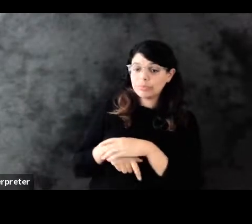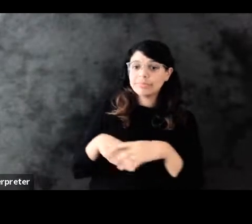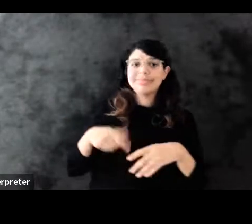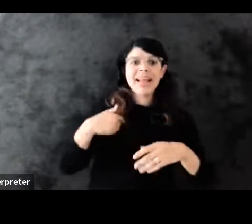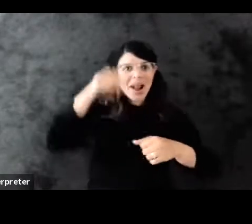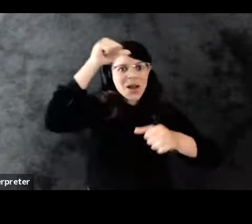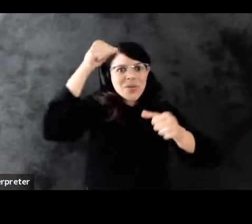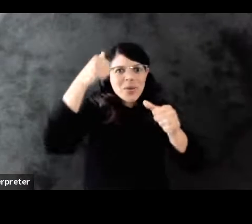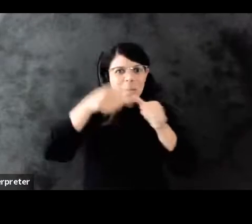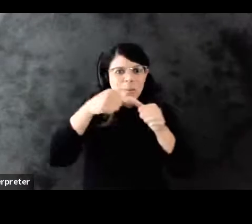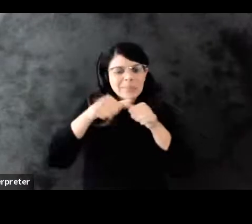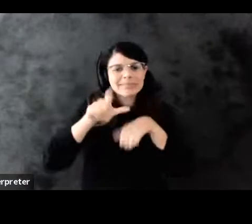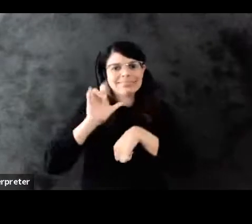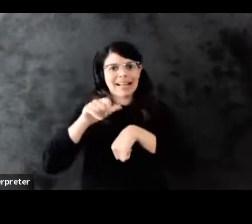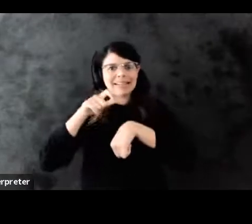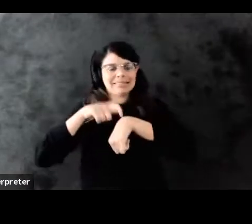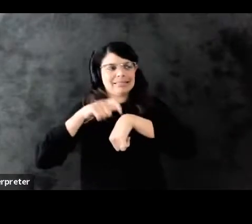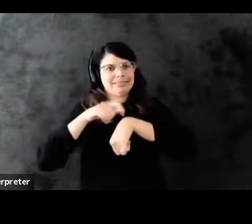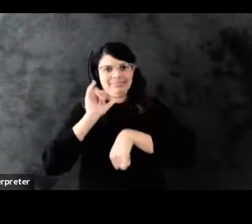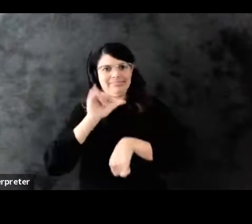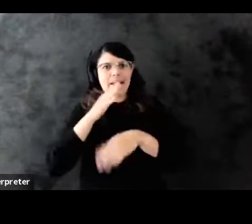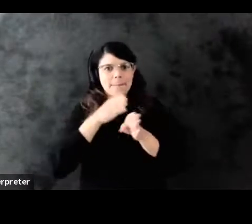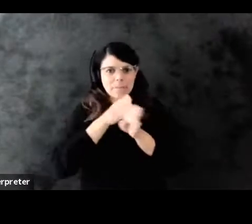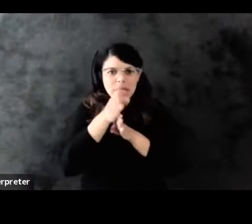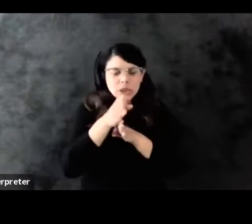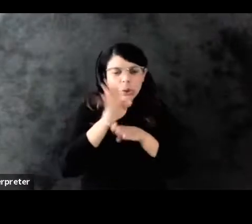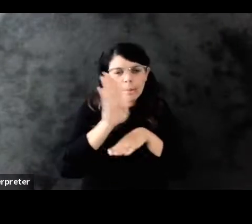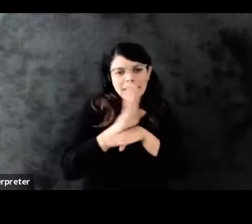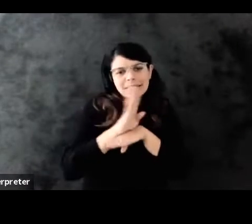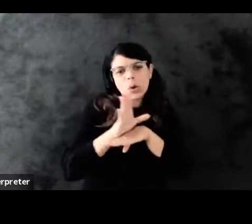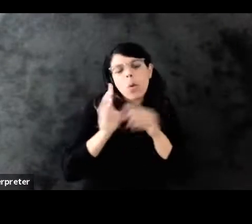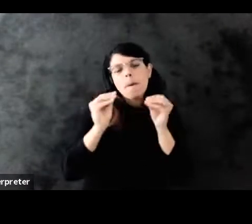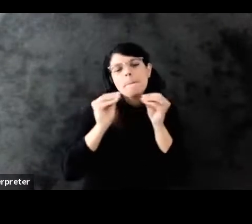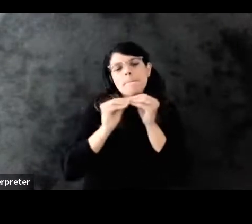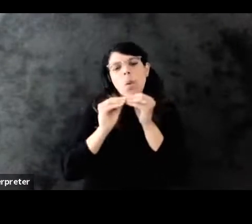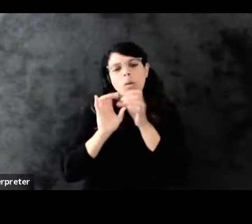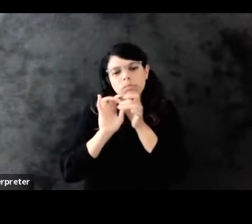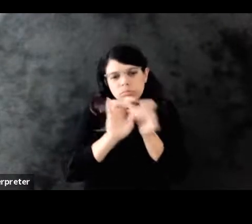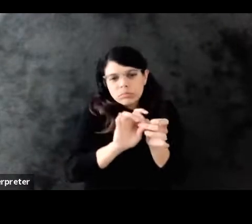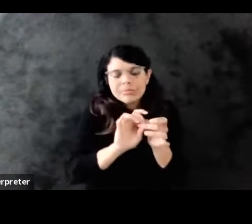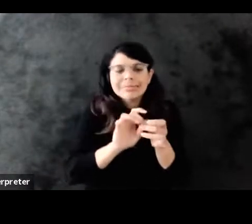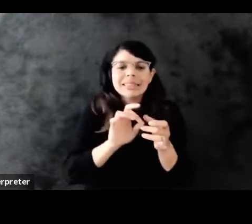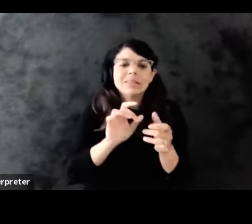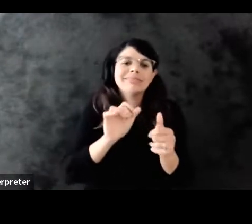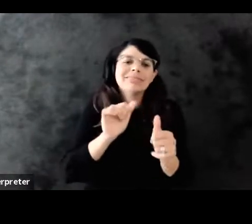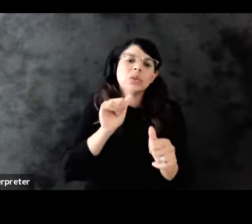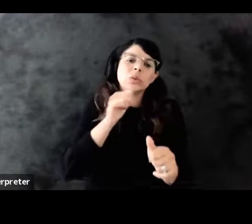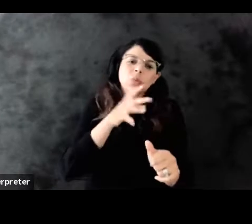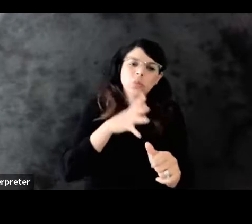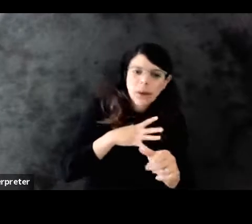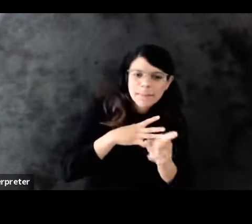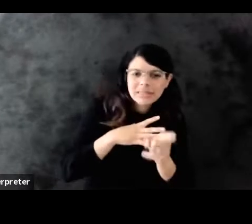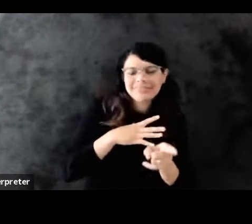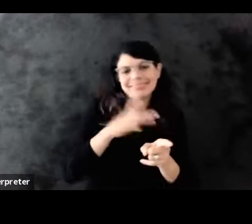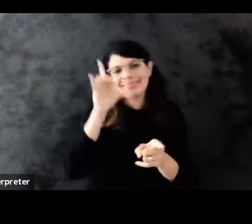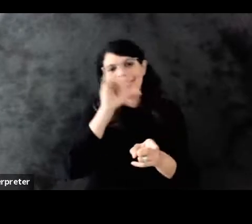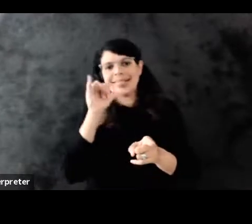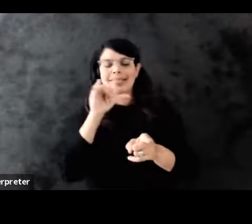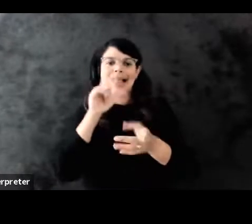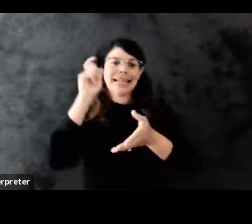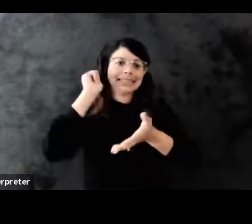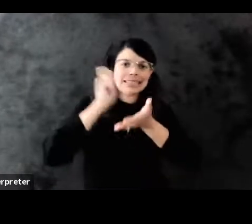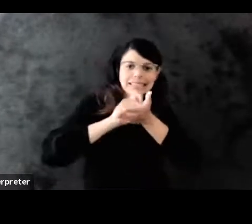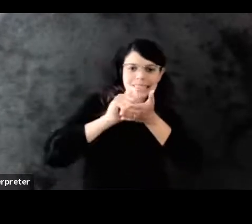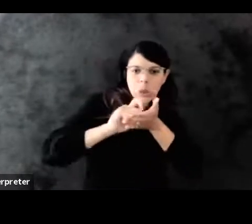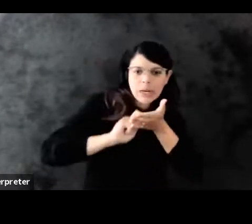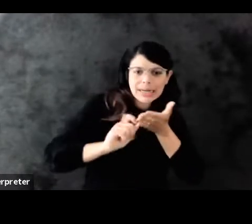economics or business majors to prepare for cheap labor, for secretarial work, and that kind of thing. My first class was typing.